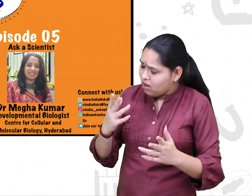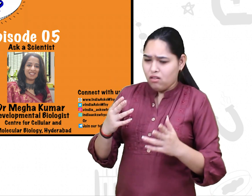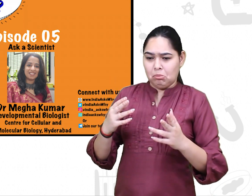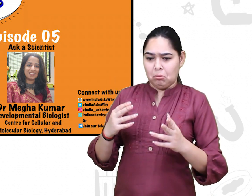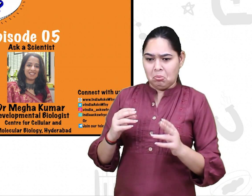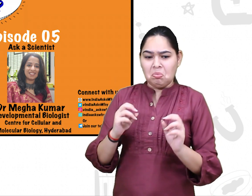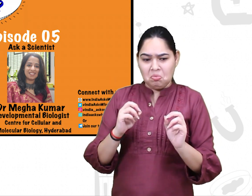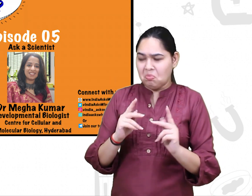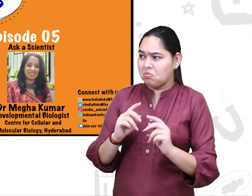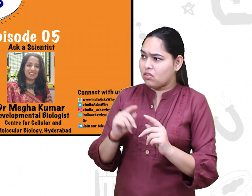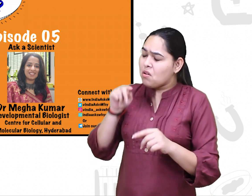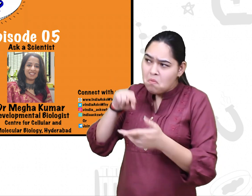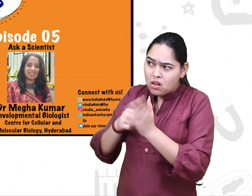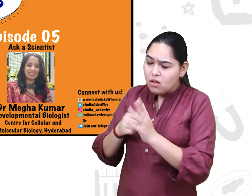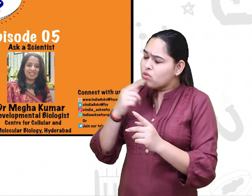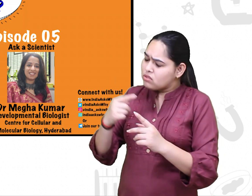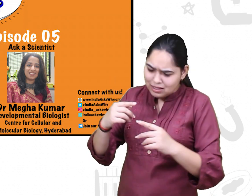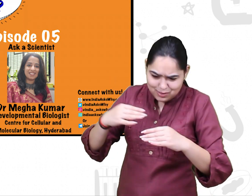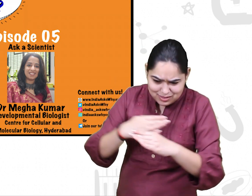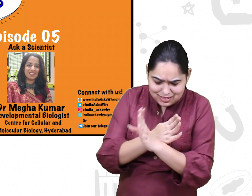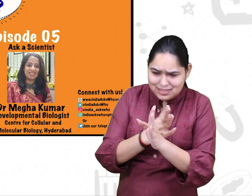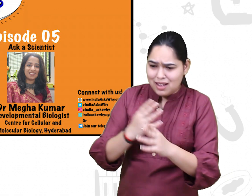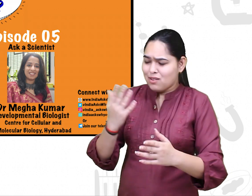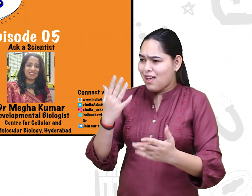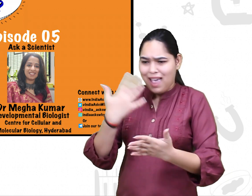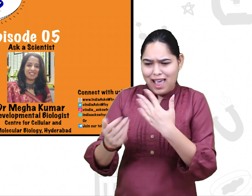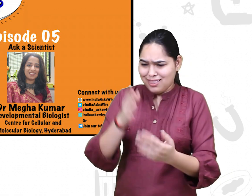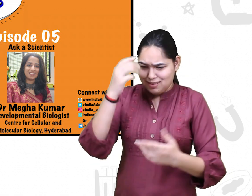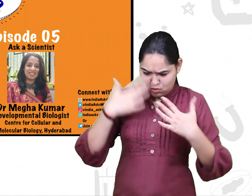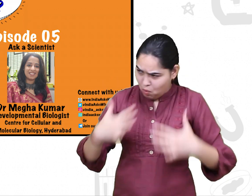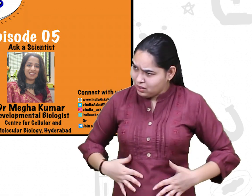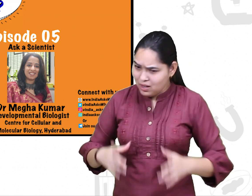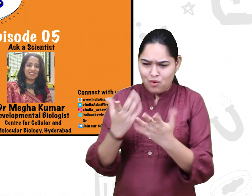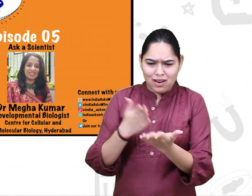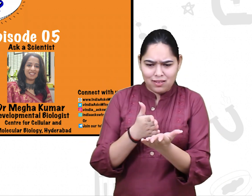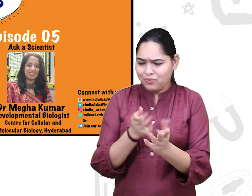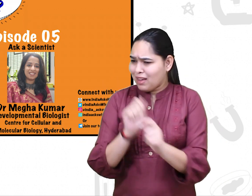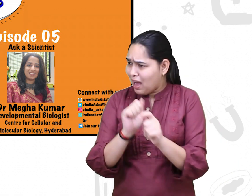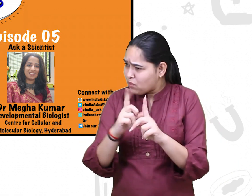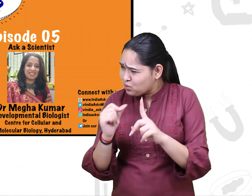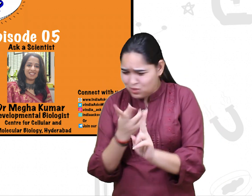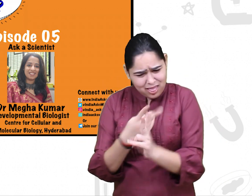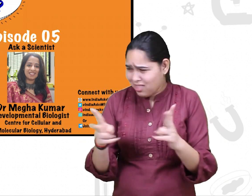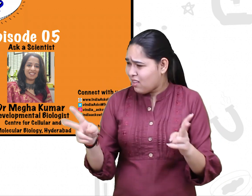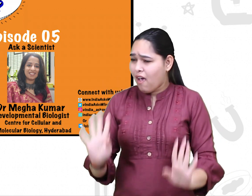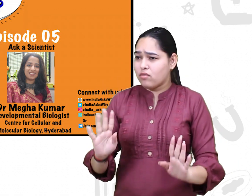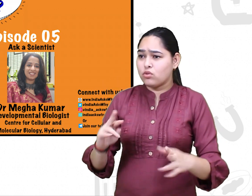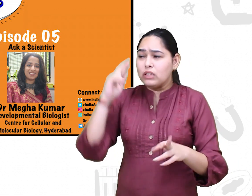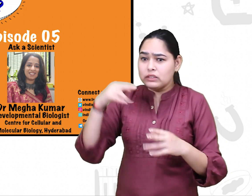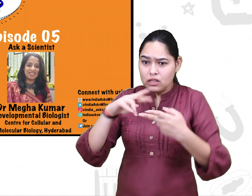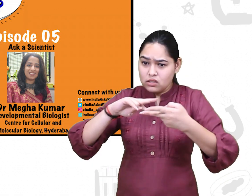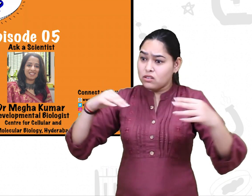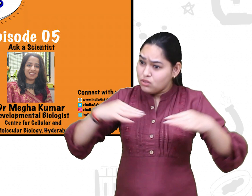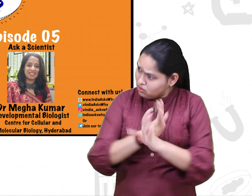Cool. And you said genes are mutated? What does that mean? Yes, do you remember genes, Utsuka?